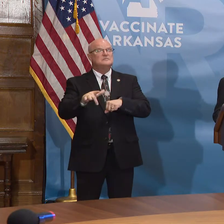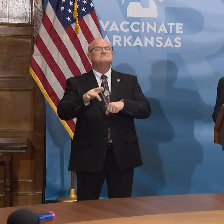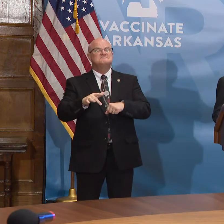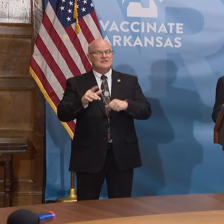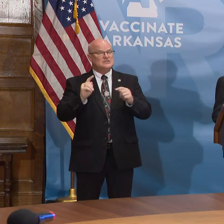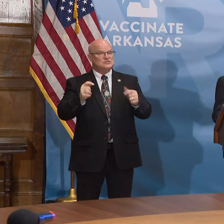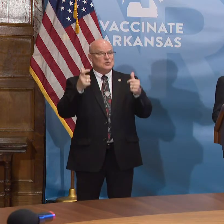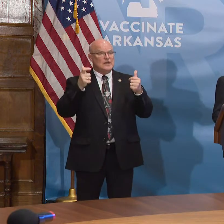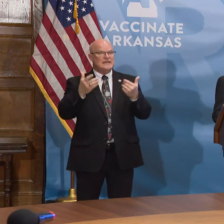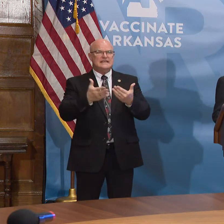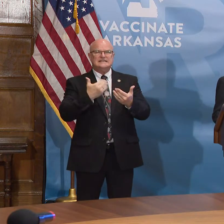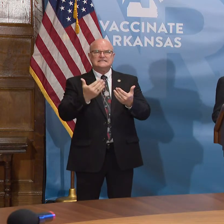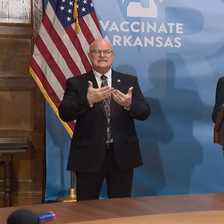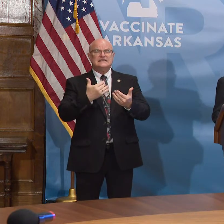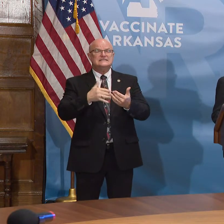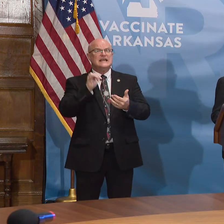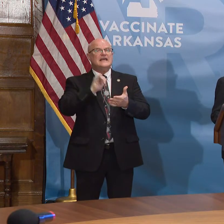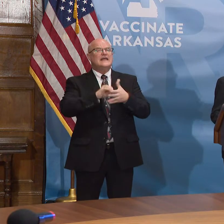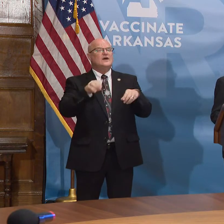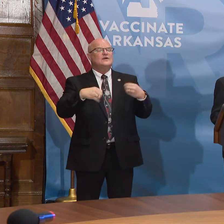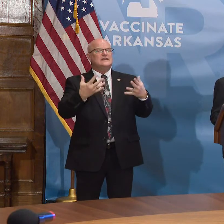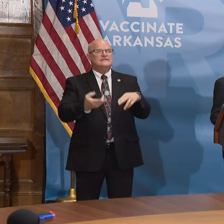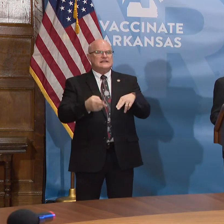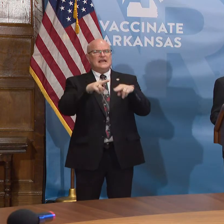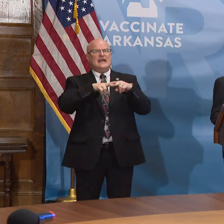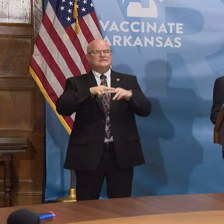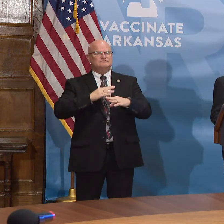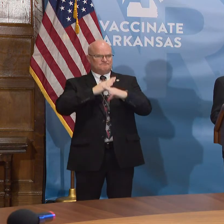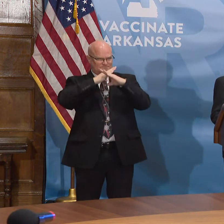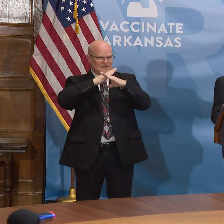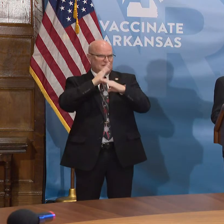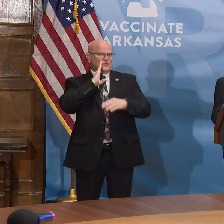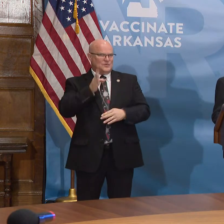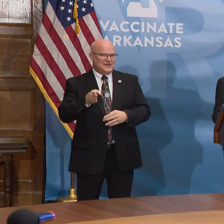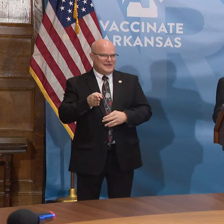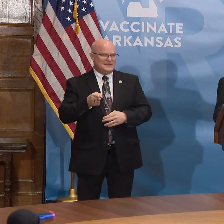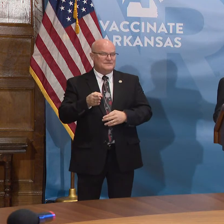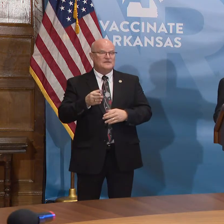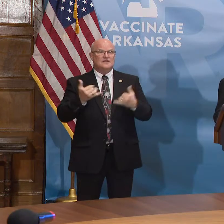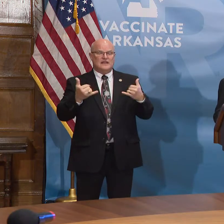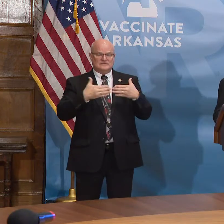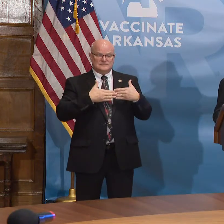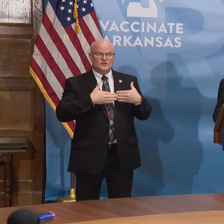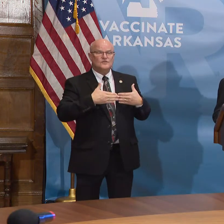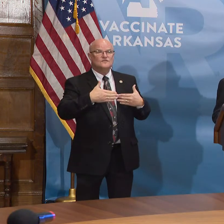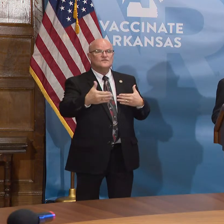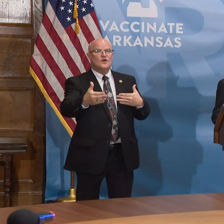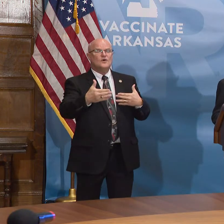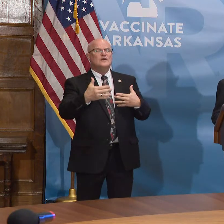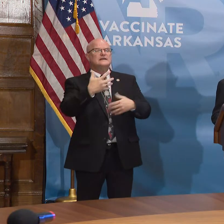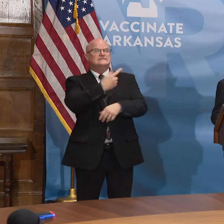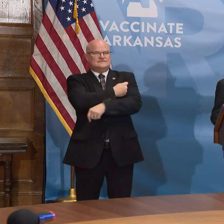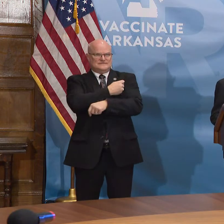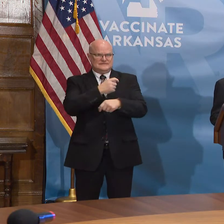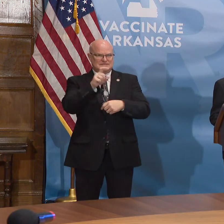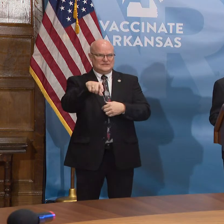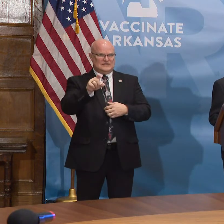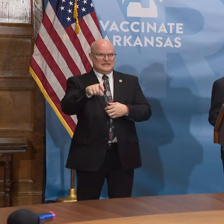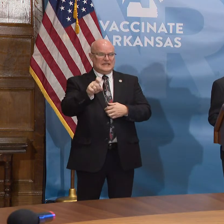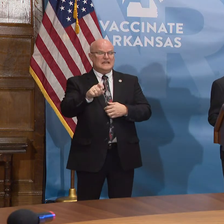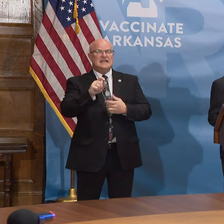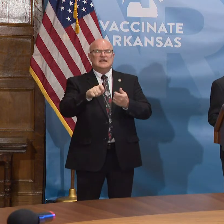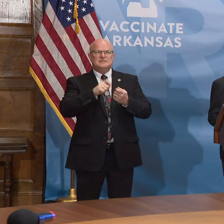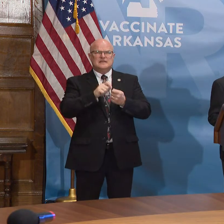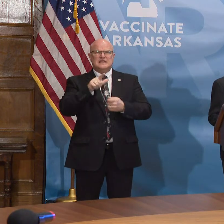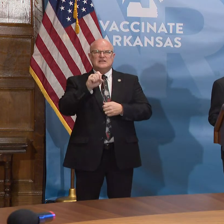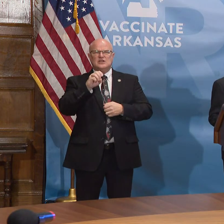it's quick, it's easy, and that will give you that extra level of protection. So going forward, please get that done. And you can see that it's particularly